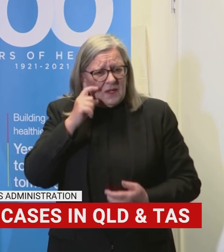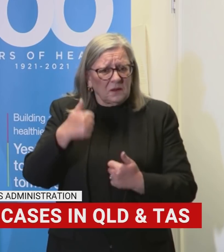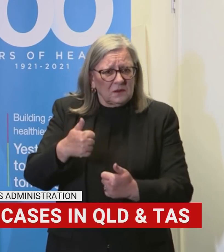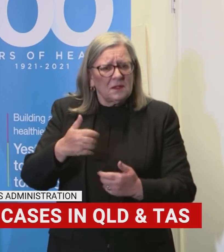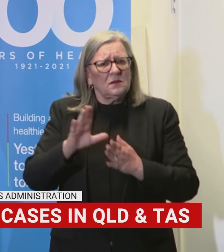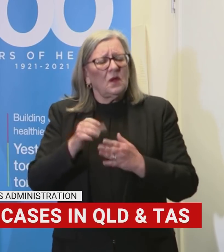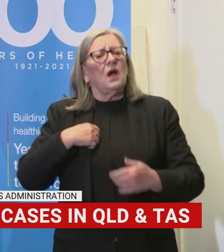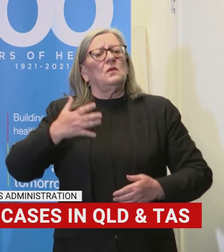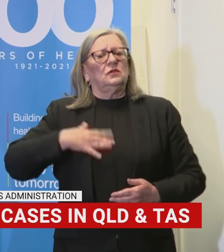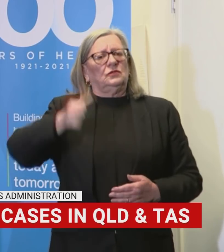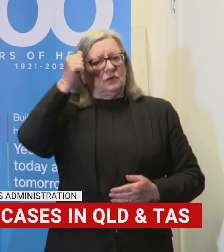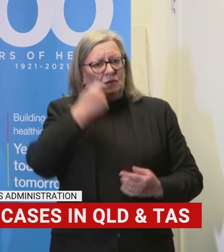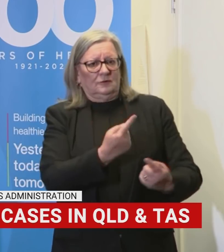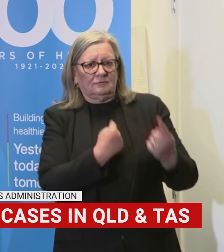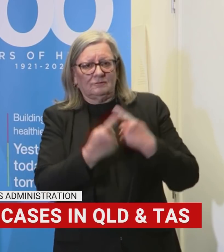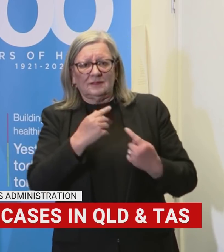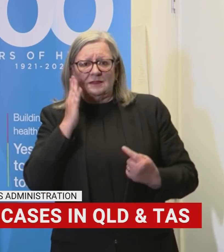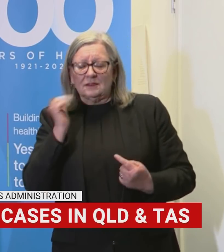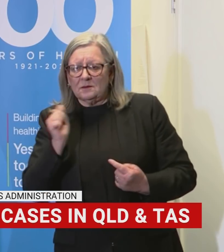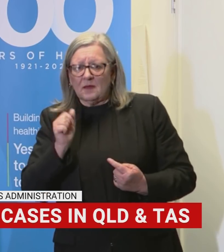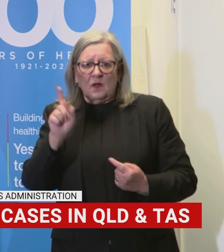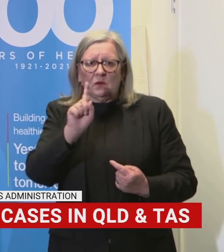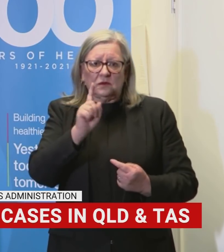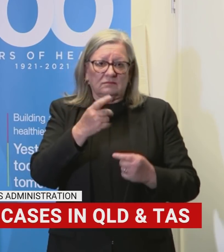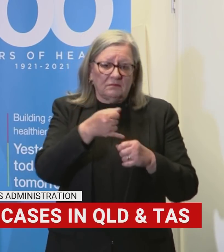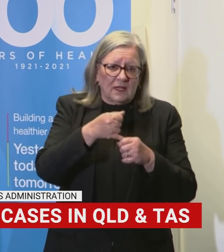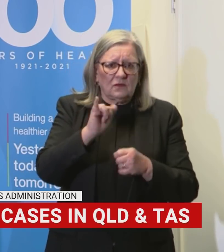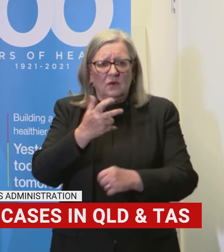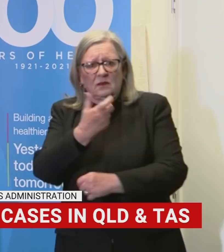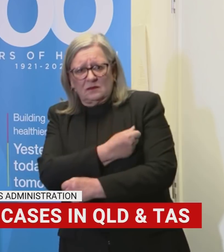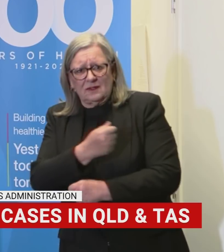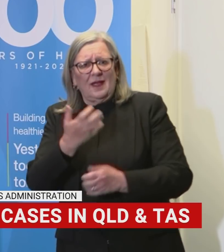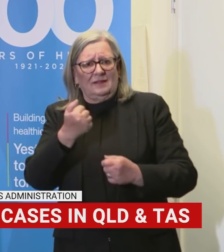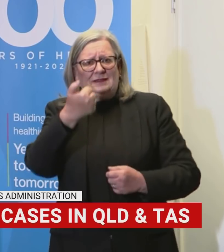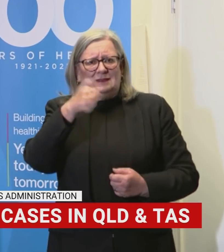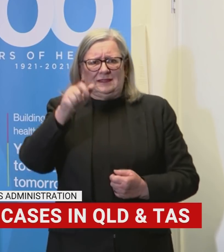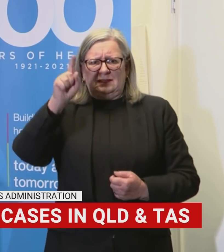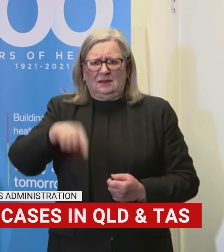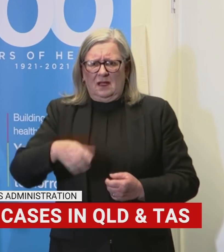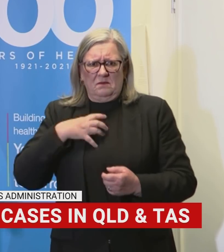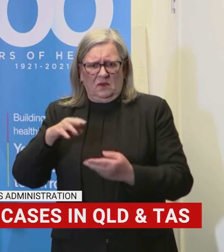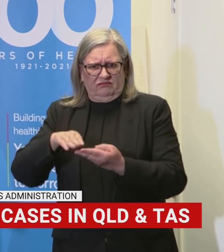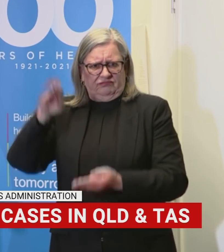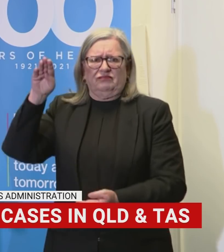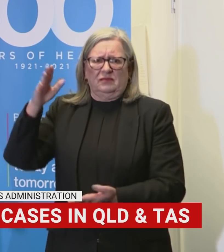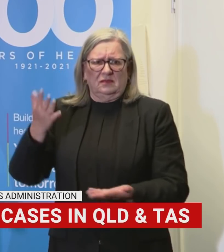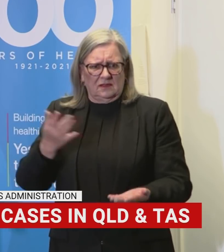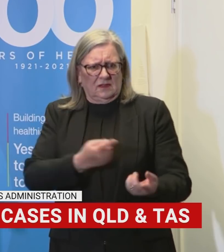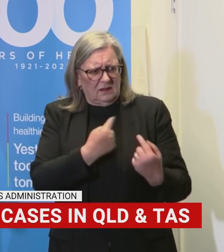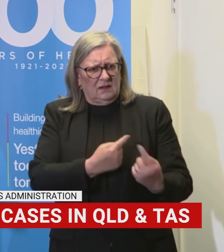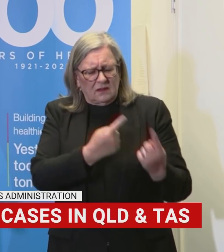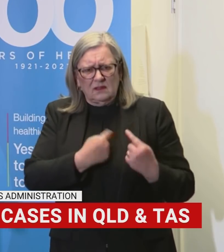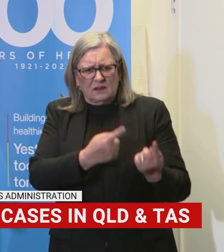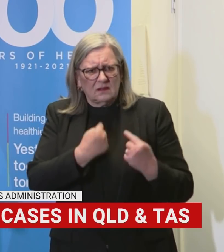or any medicine. And we've had a 60-fold increase in the number of adverse event reports made to us by